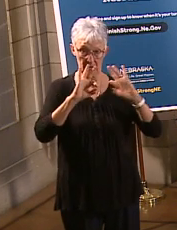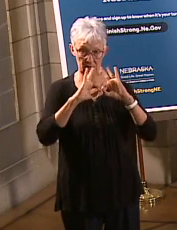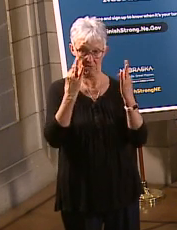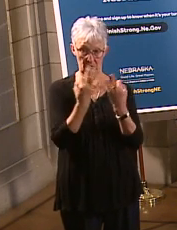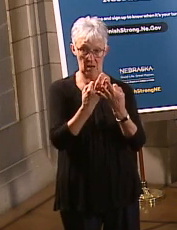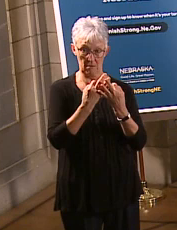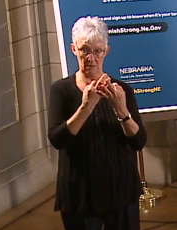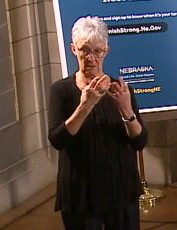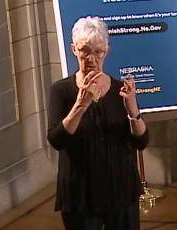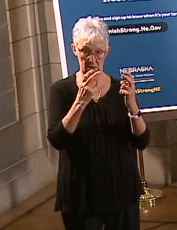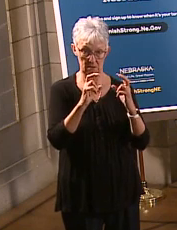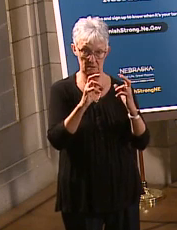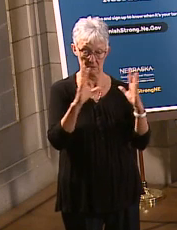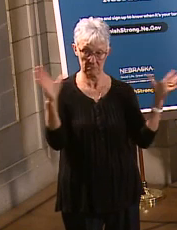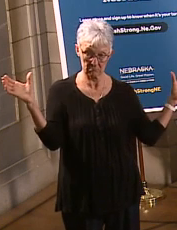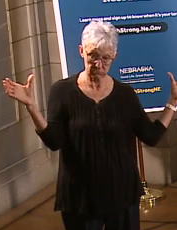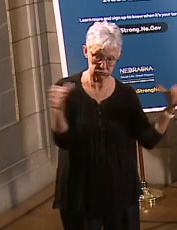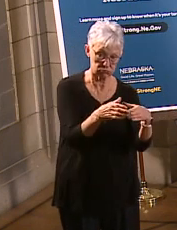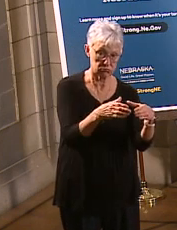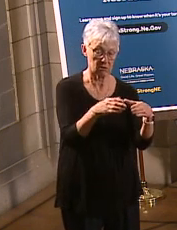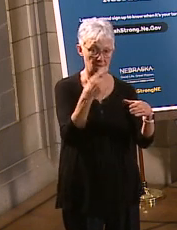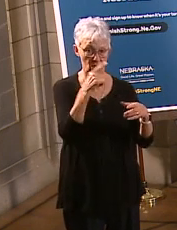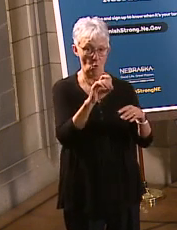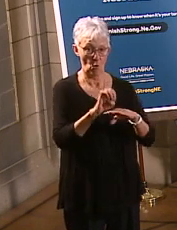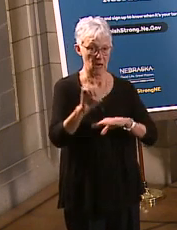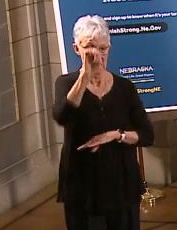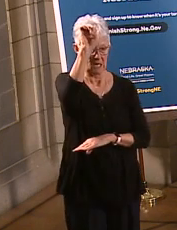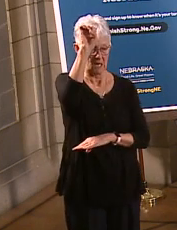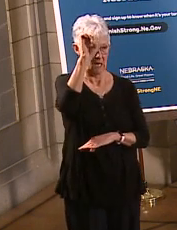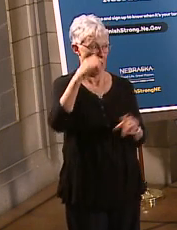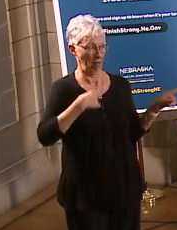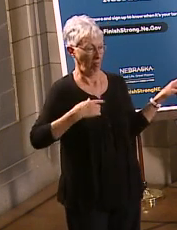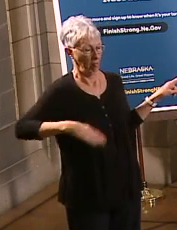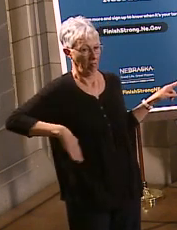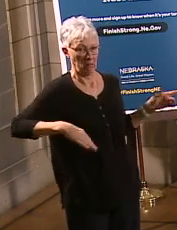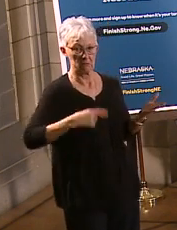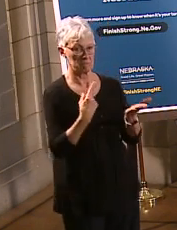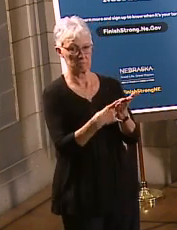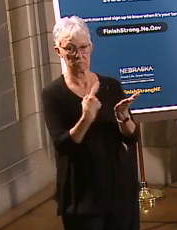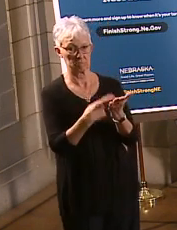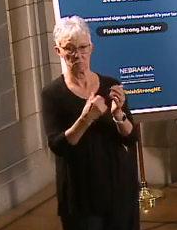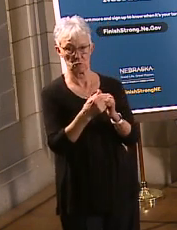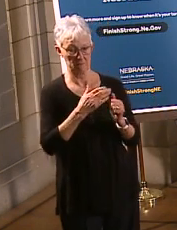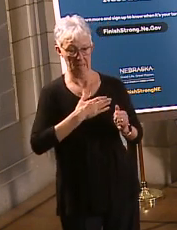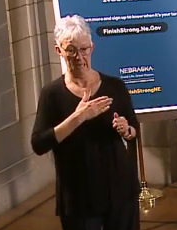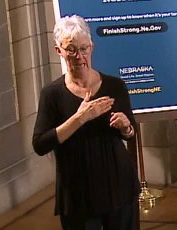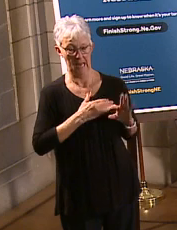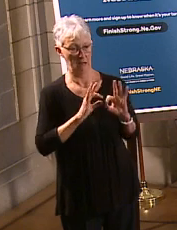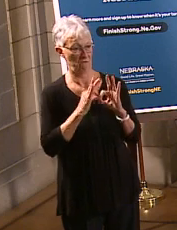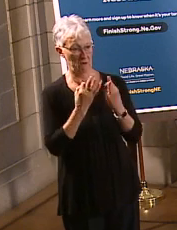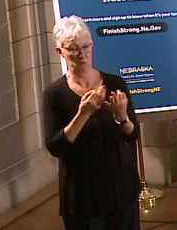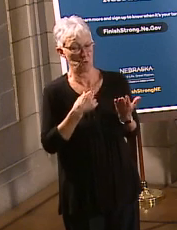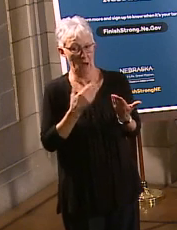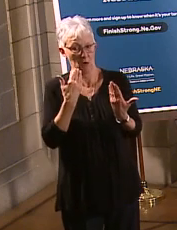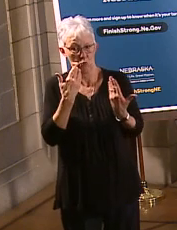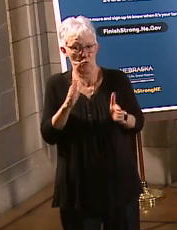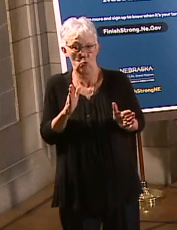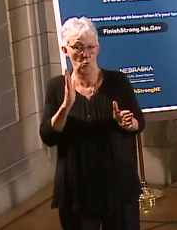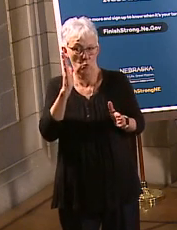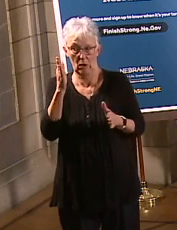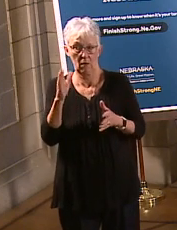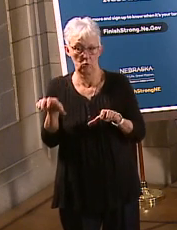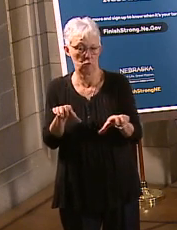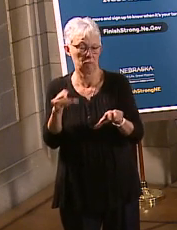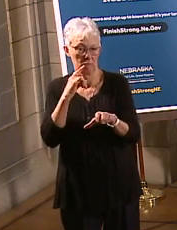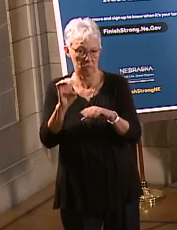Easter? And so I actually haven't reached out to my family to discuss that yet, so I don't know what we're going to do at Easter at this point. But it does, you